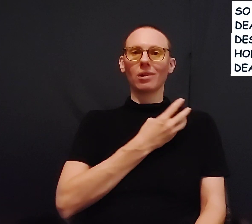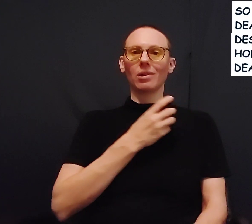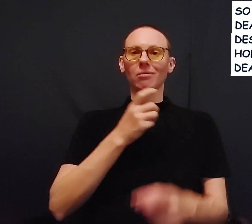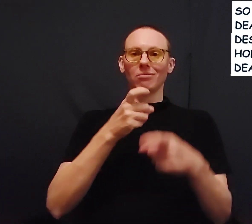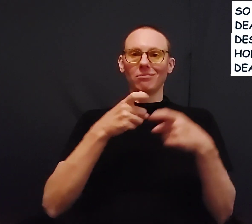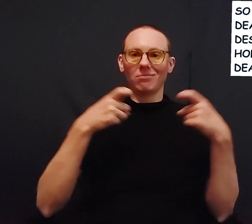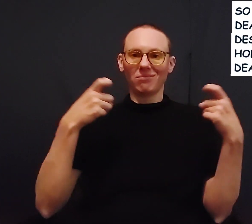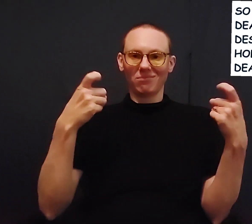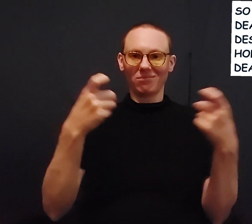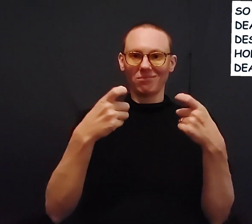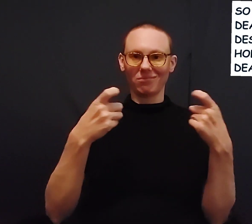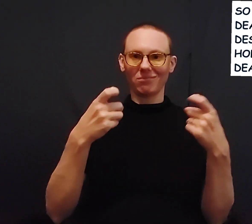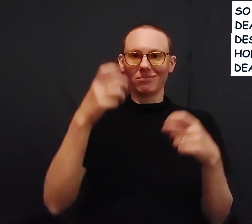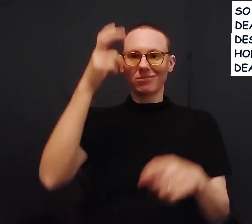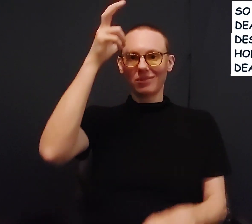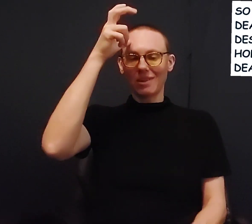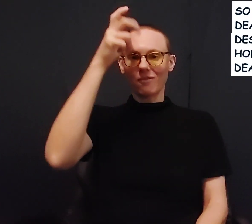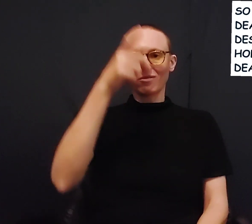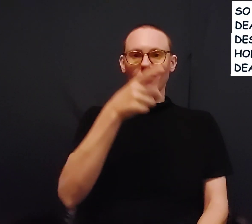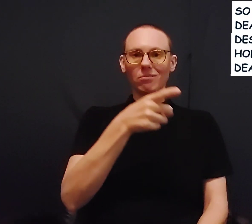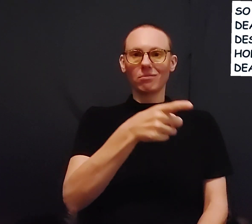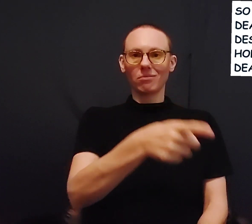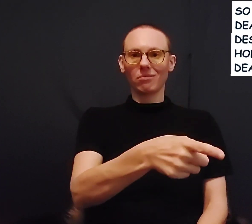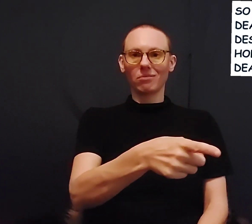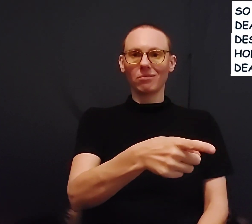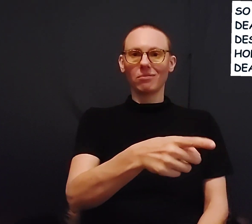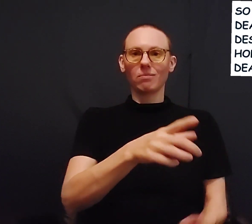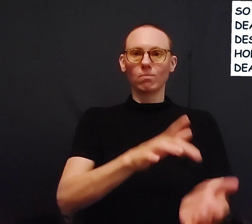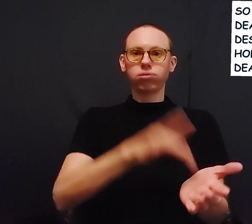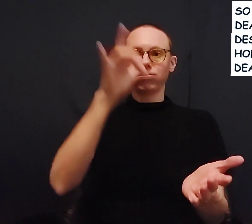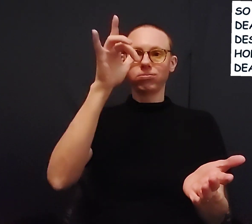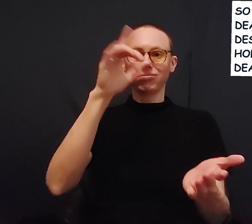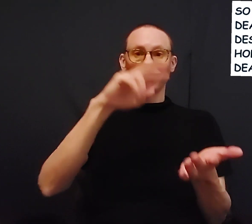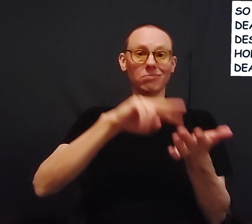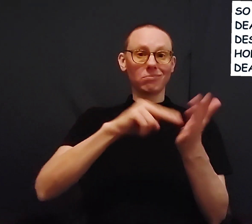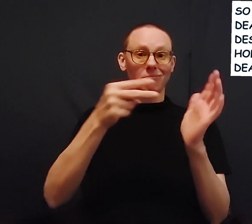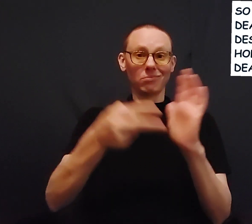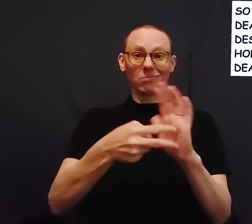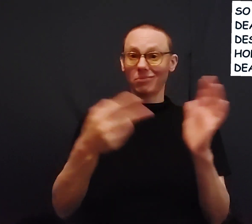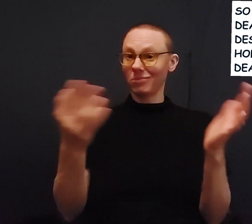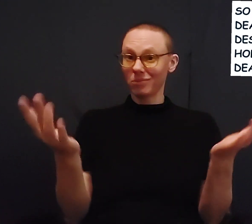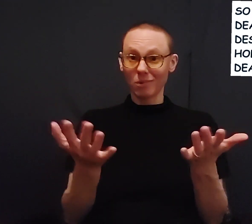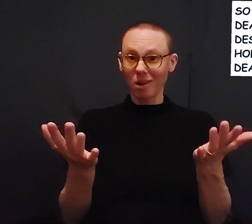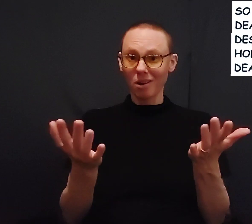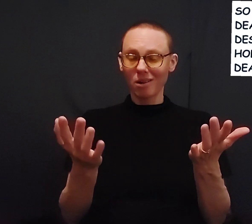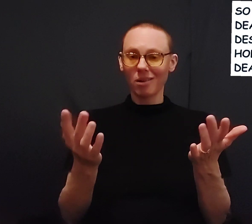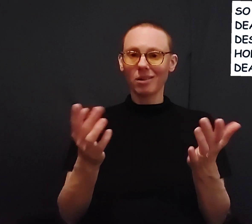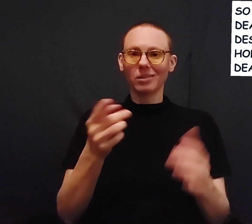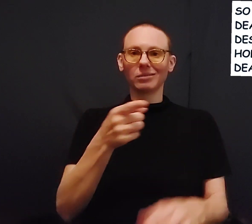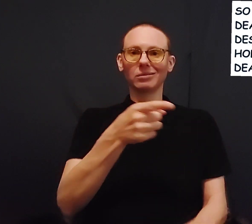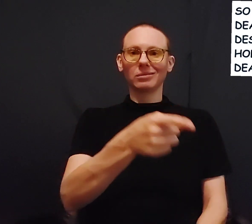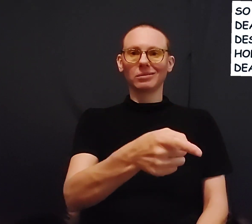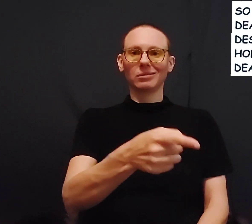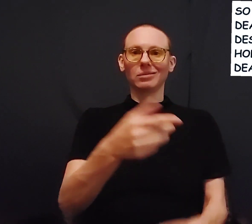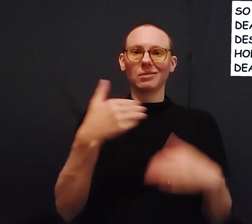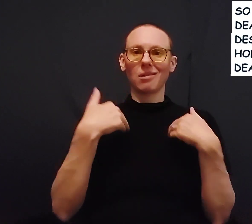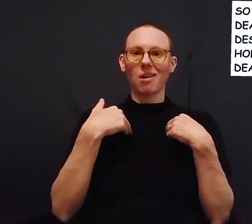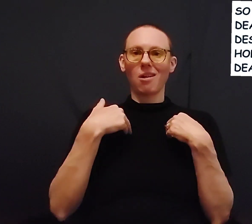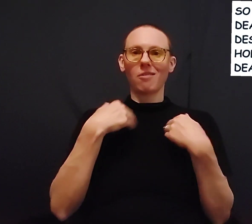so that by his death we might destroy him who holds the power of death, who